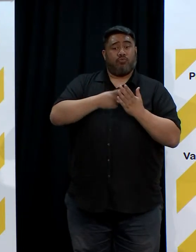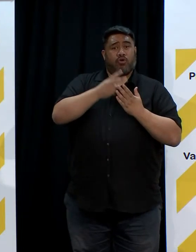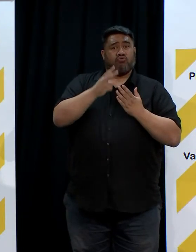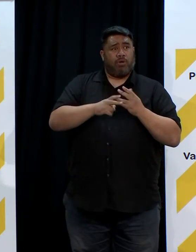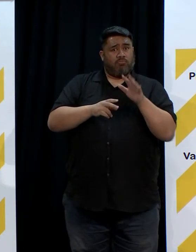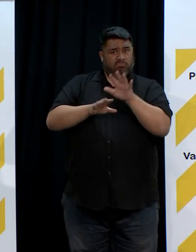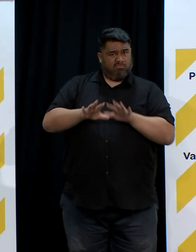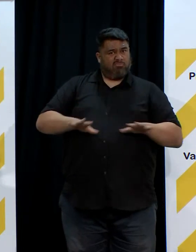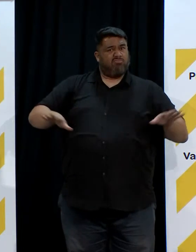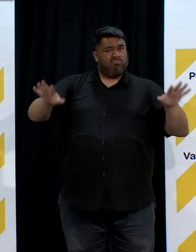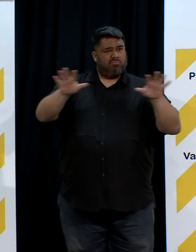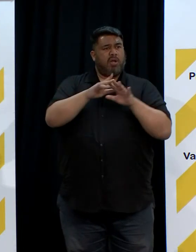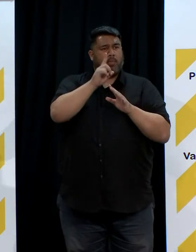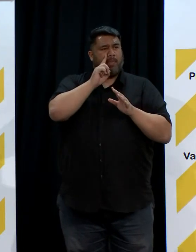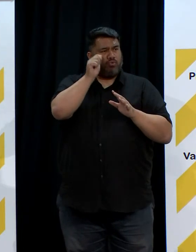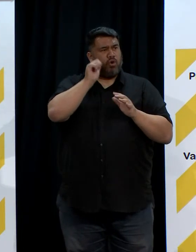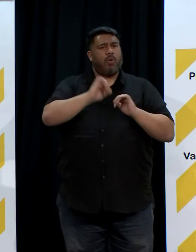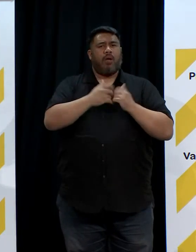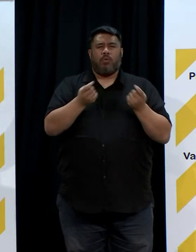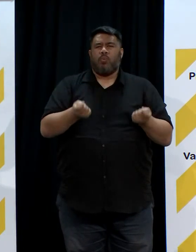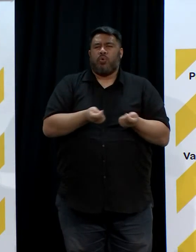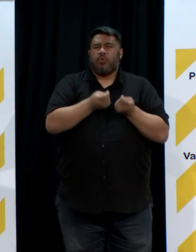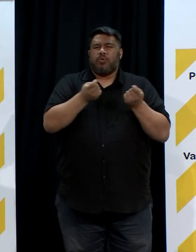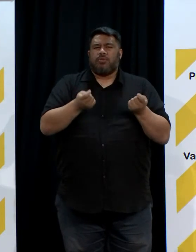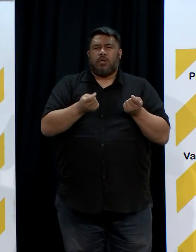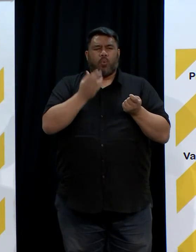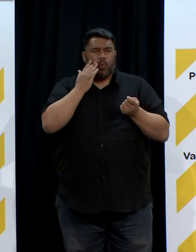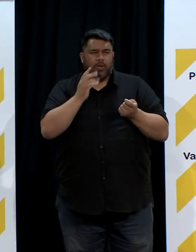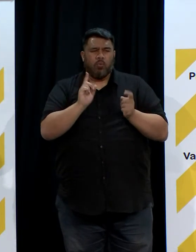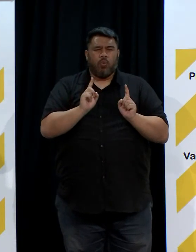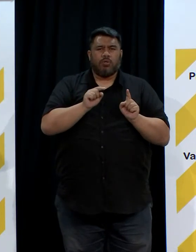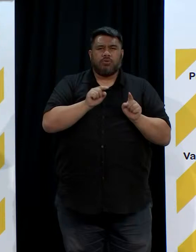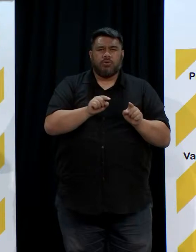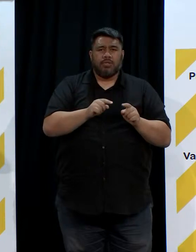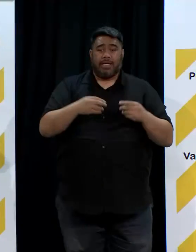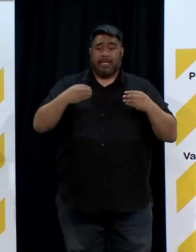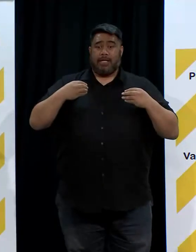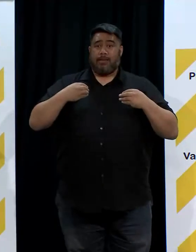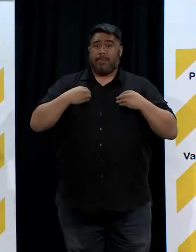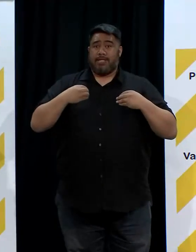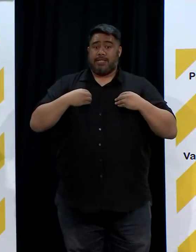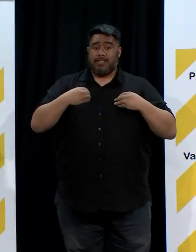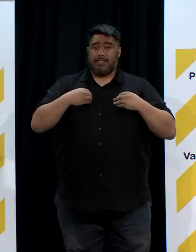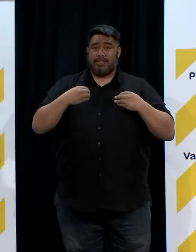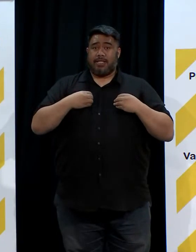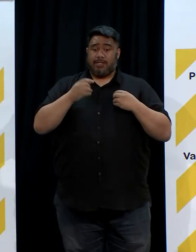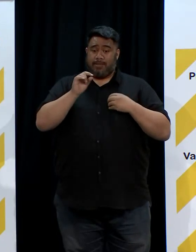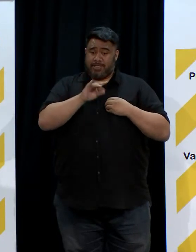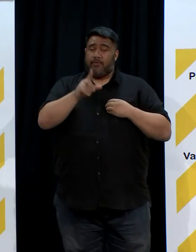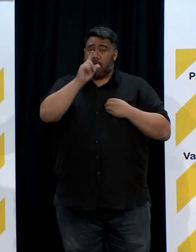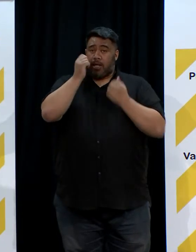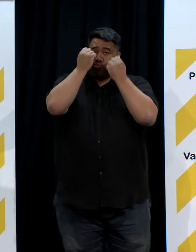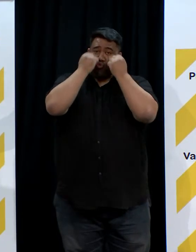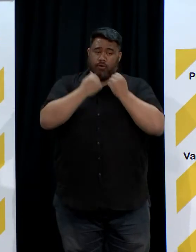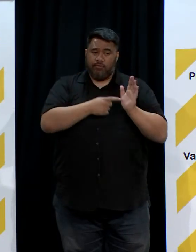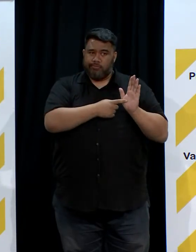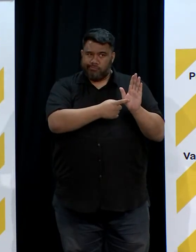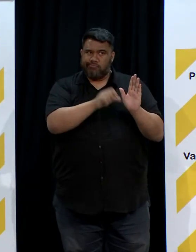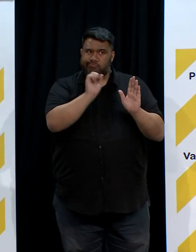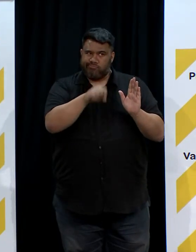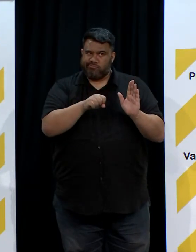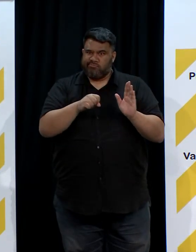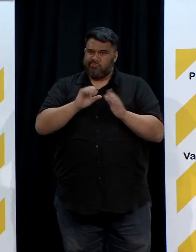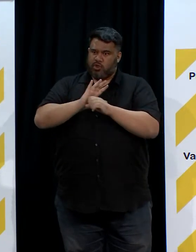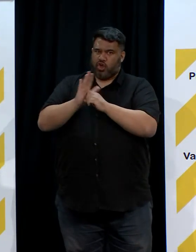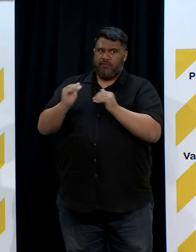the level that it kicks in at, and bear in mind those businesses who can relate their revenue drop to those heightened alert levels